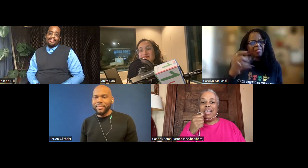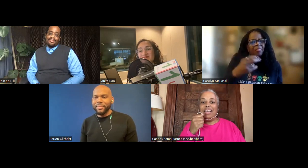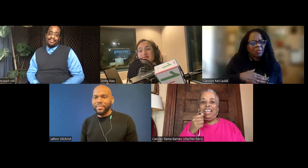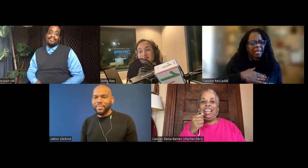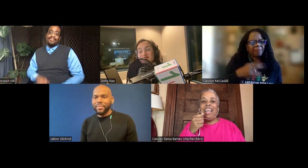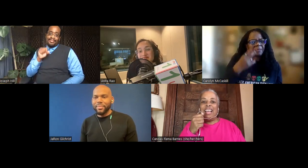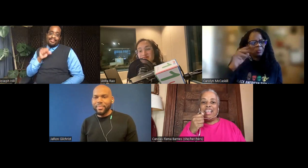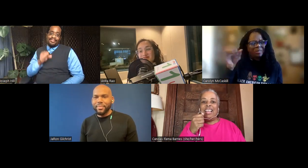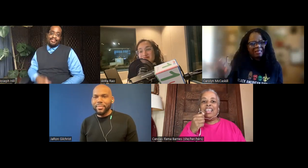that.